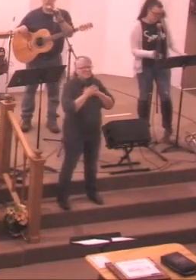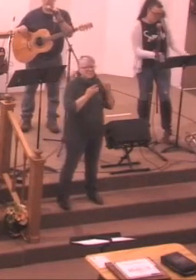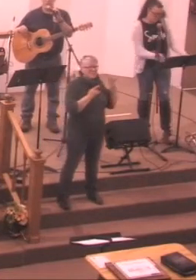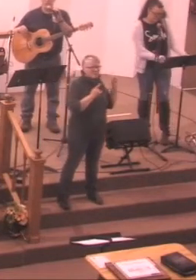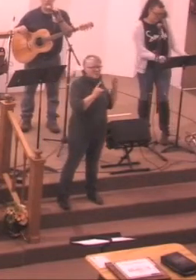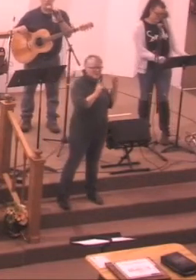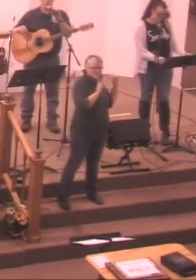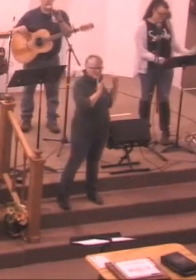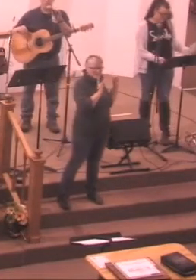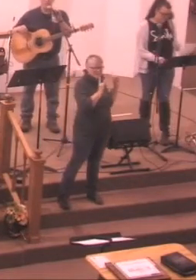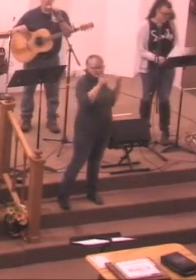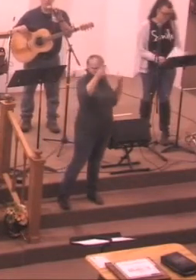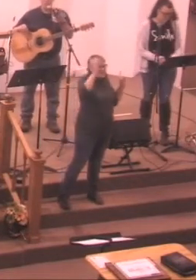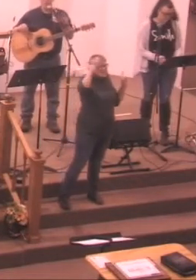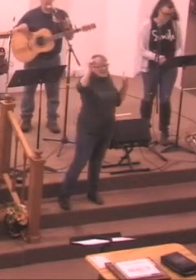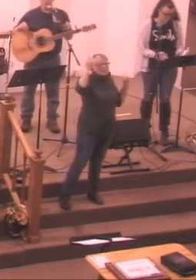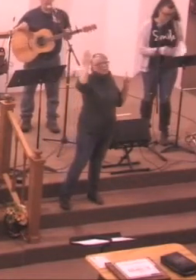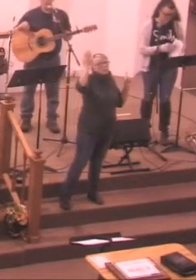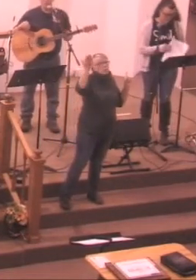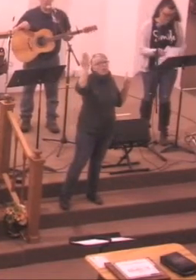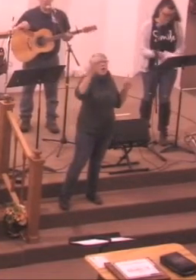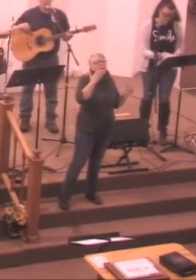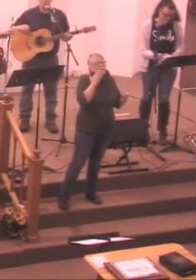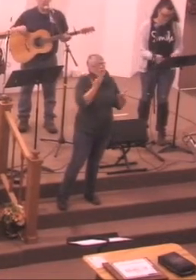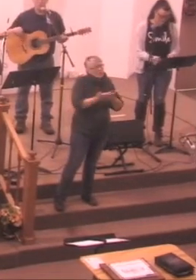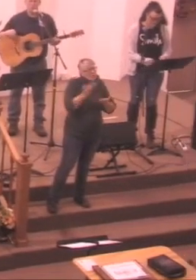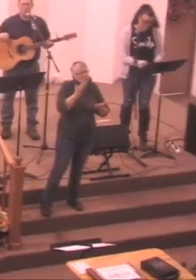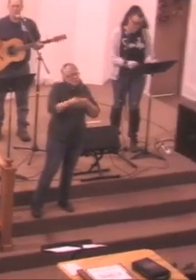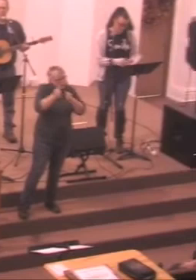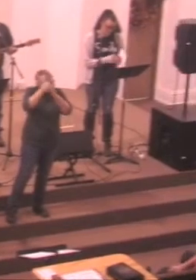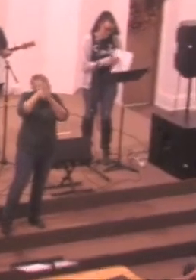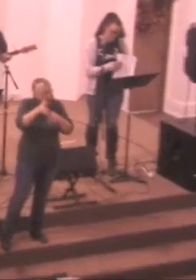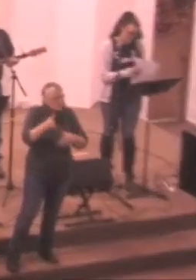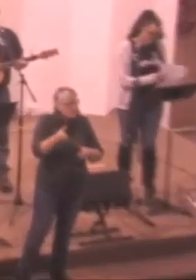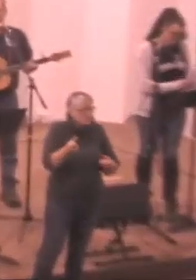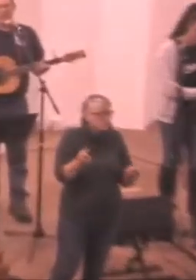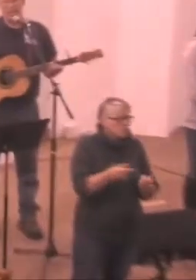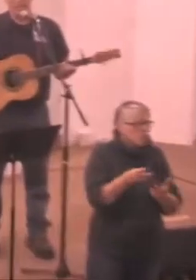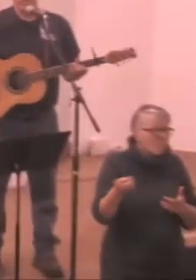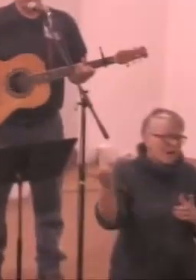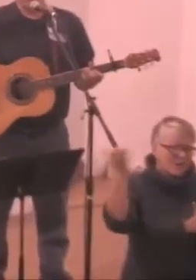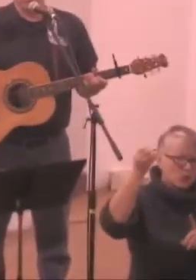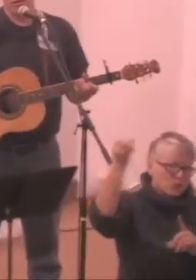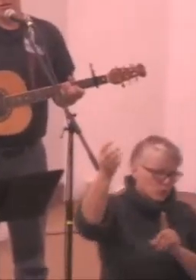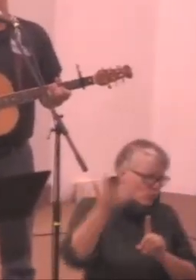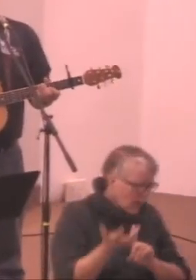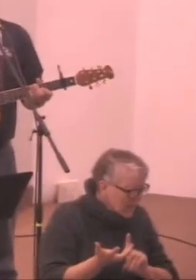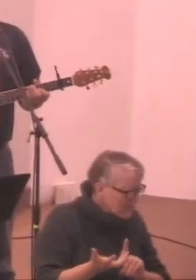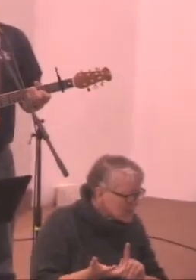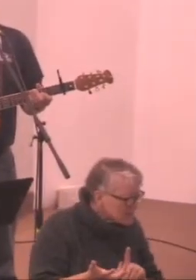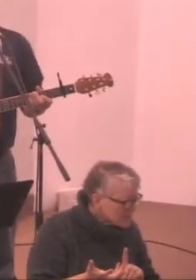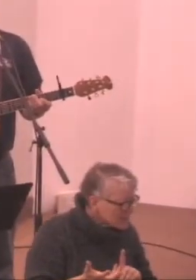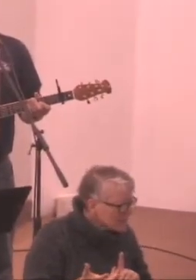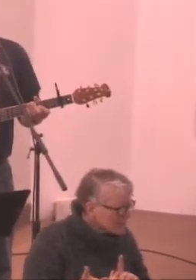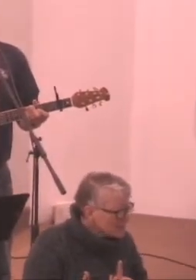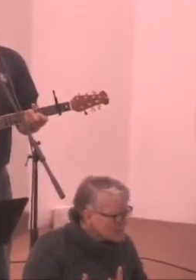A good, good Father. Lord, that you are so gracious, Lord, that in our weakness